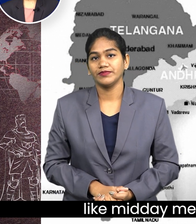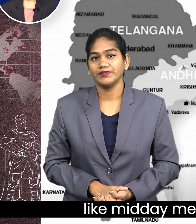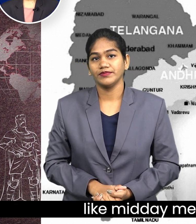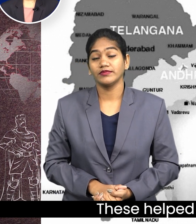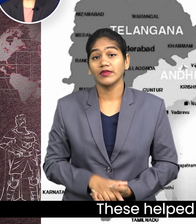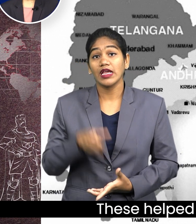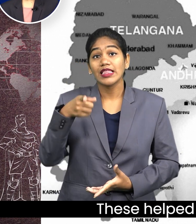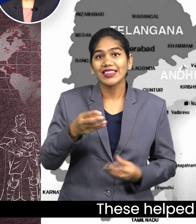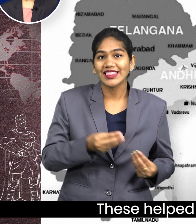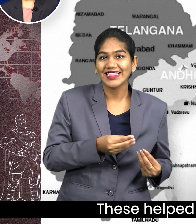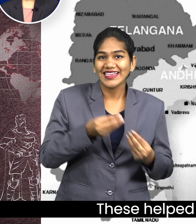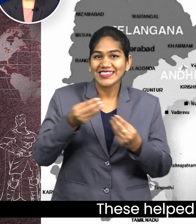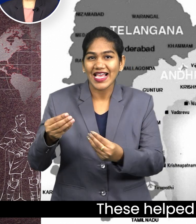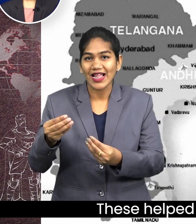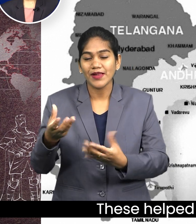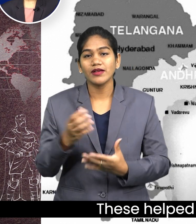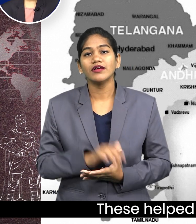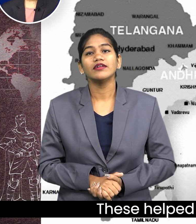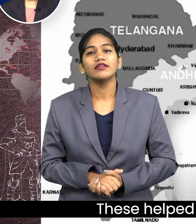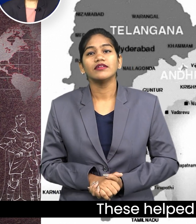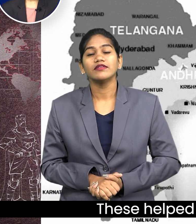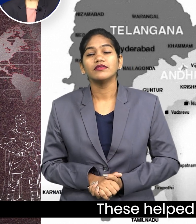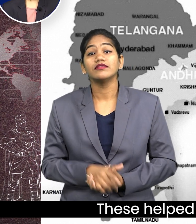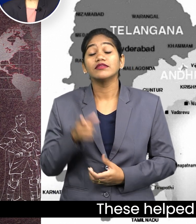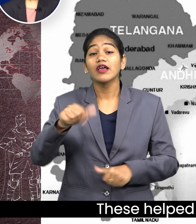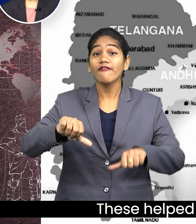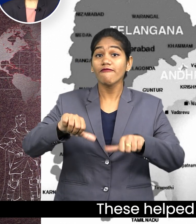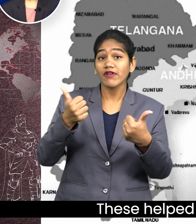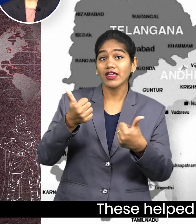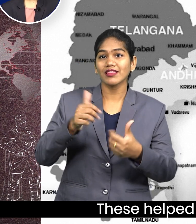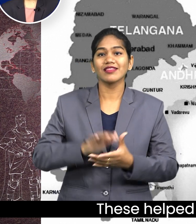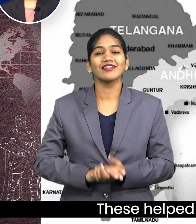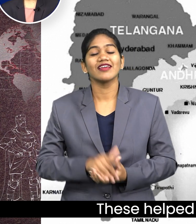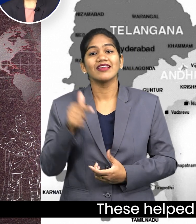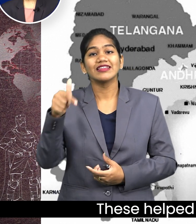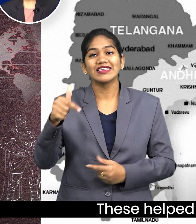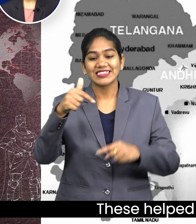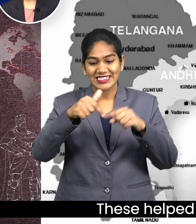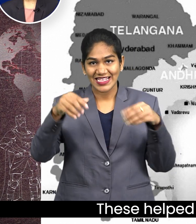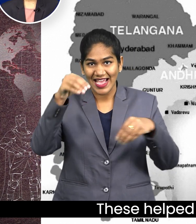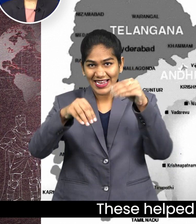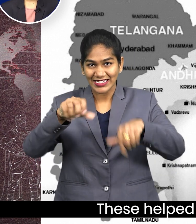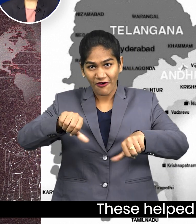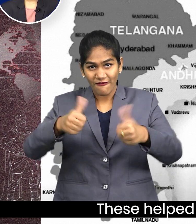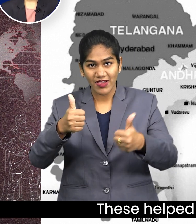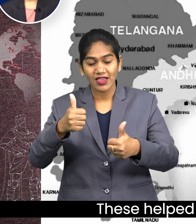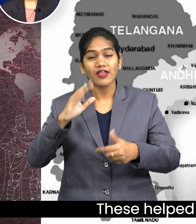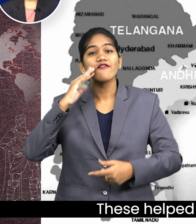These helped it win the 1982 elections.